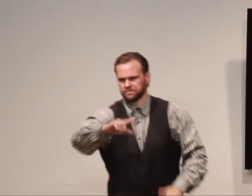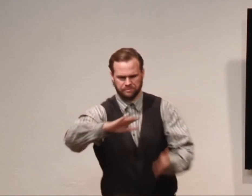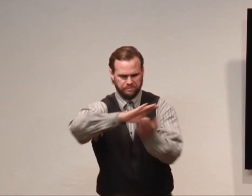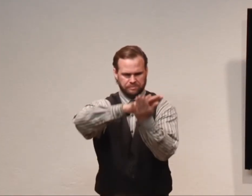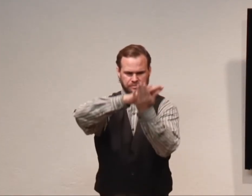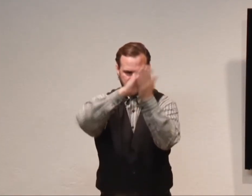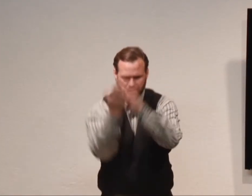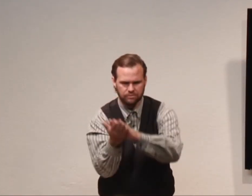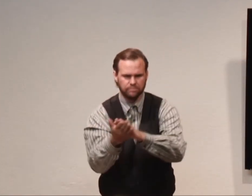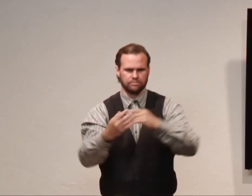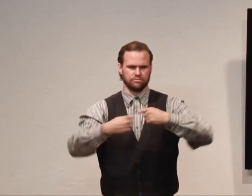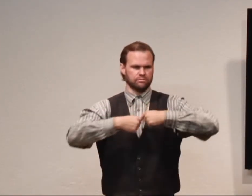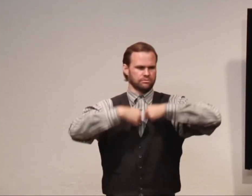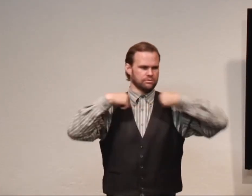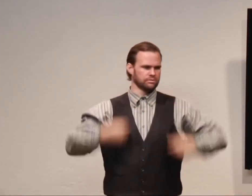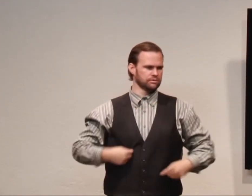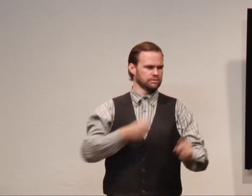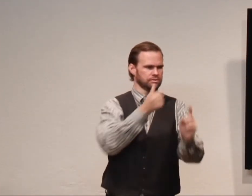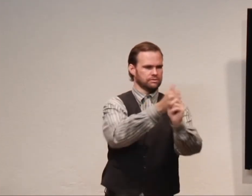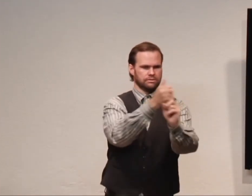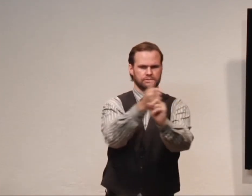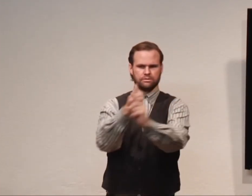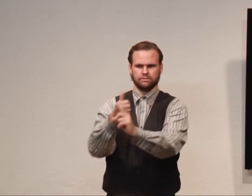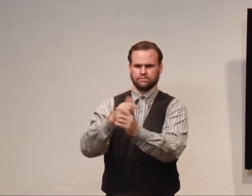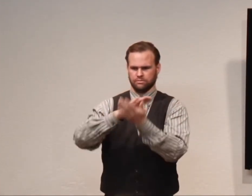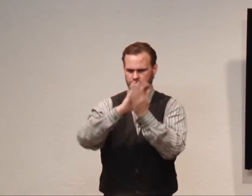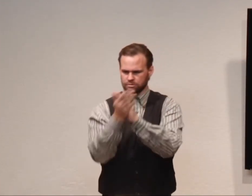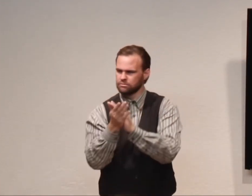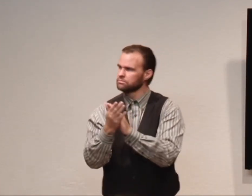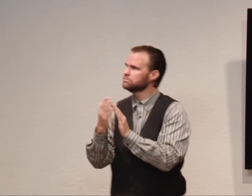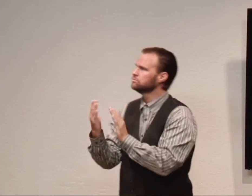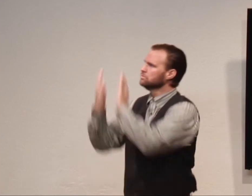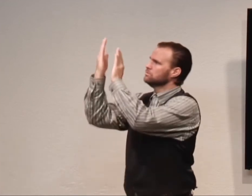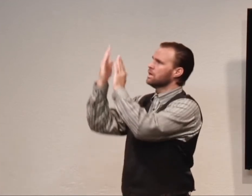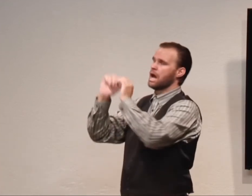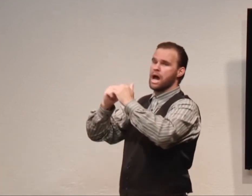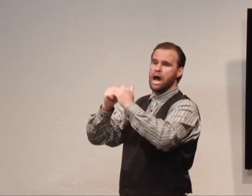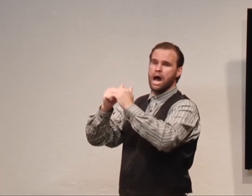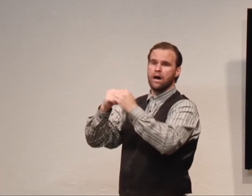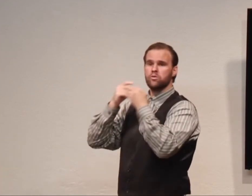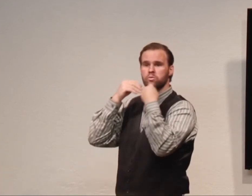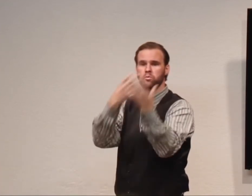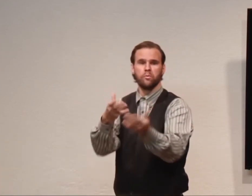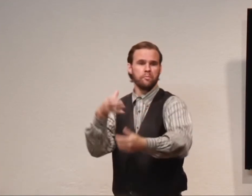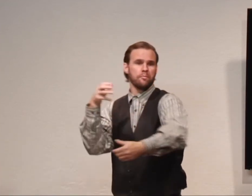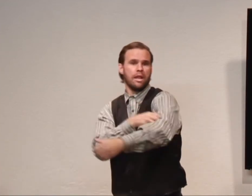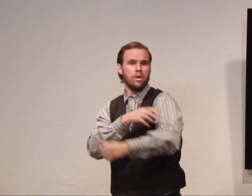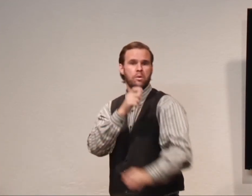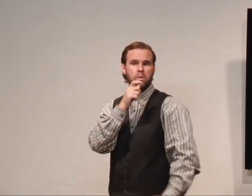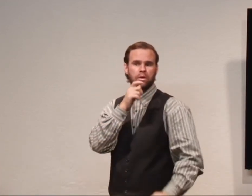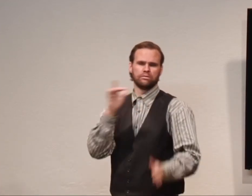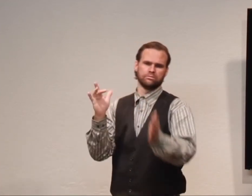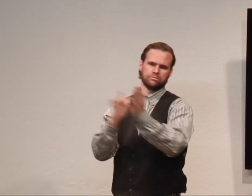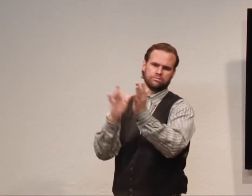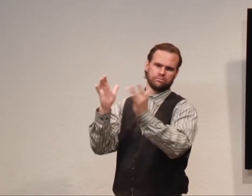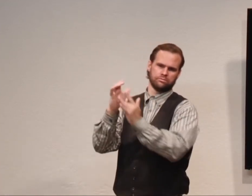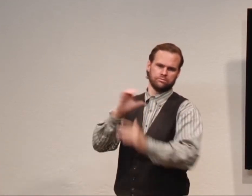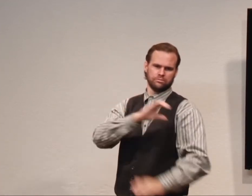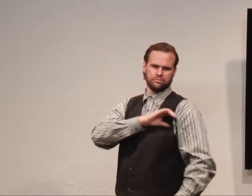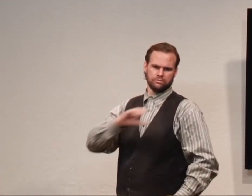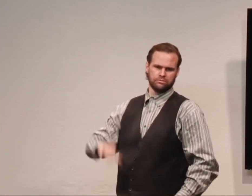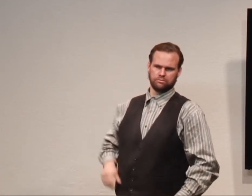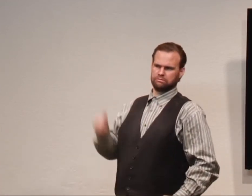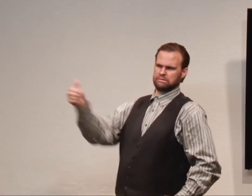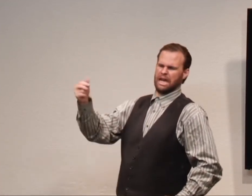But that system has been done away with. And we ourselves are priests, so we can go directly before God. God has given